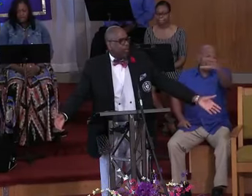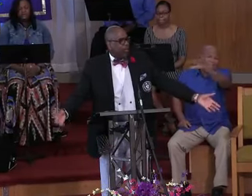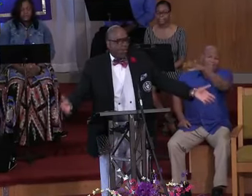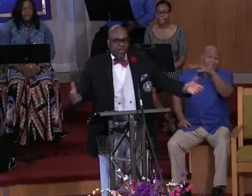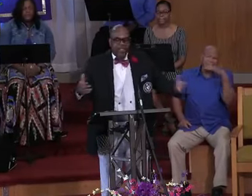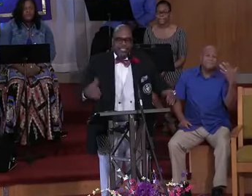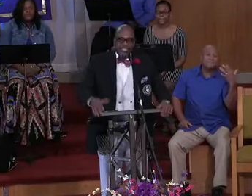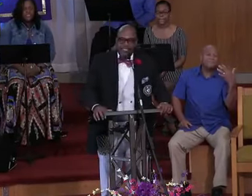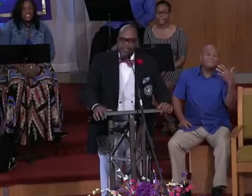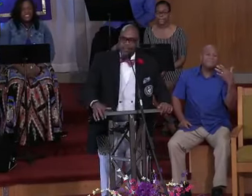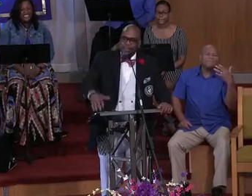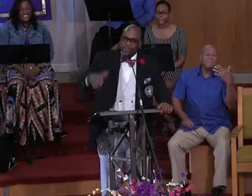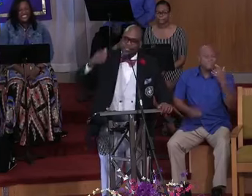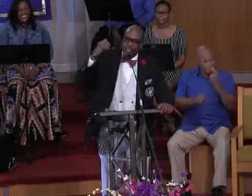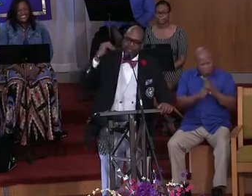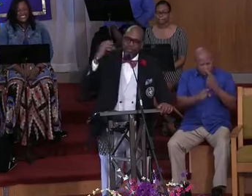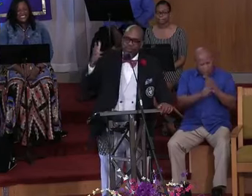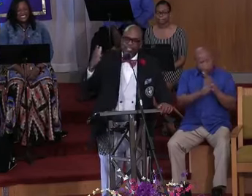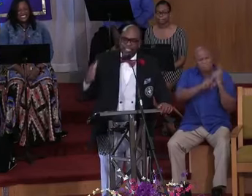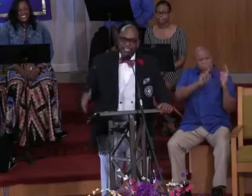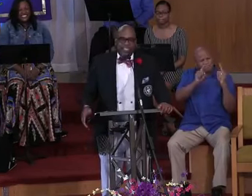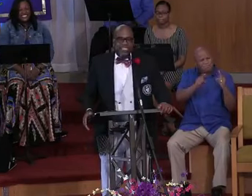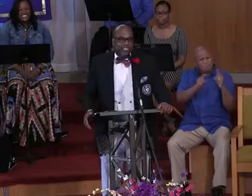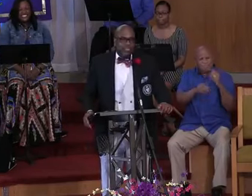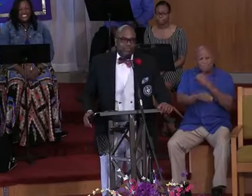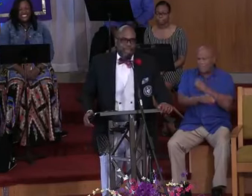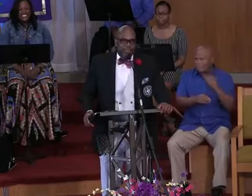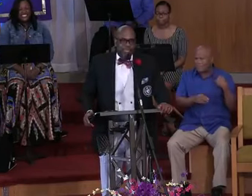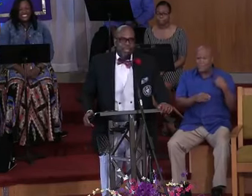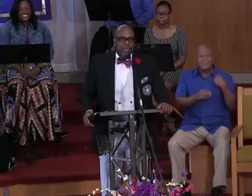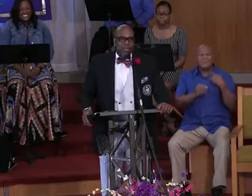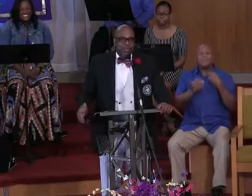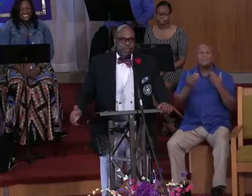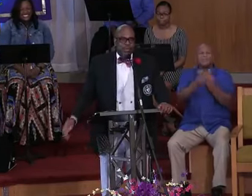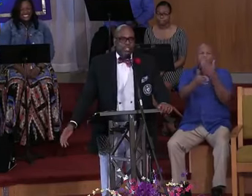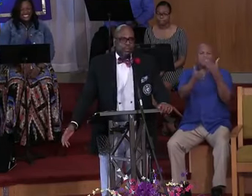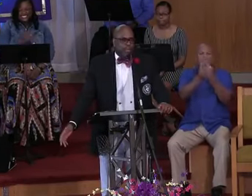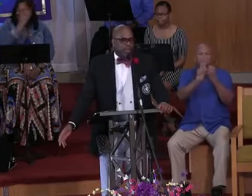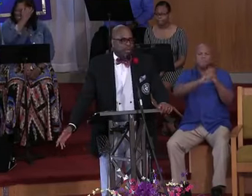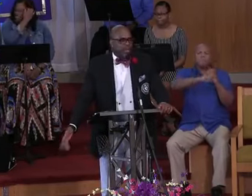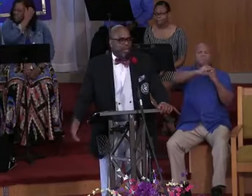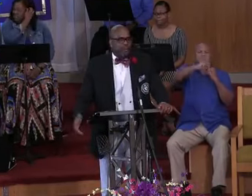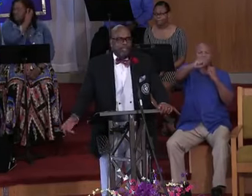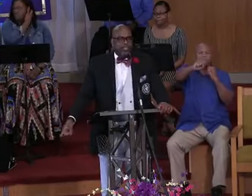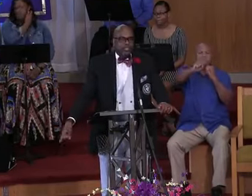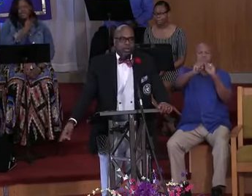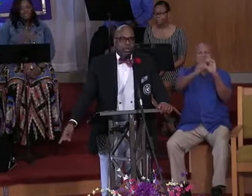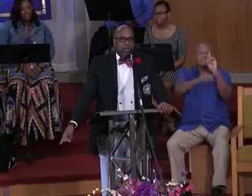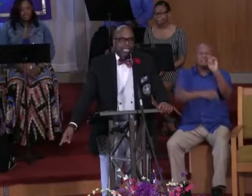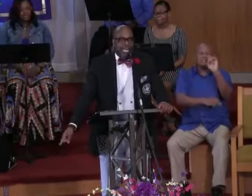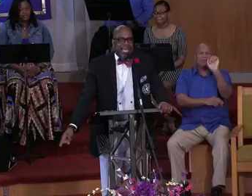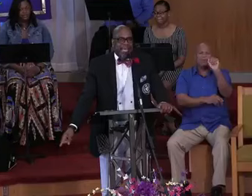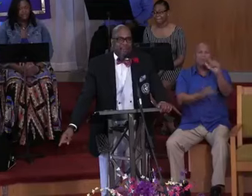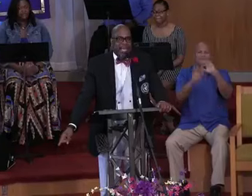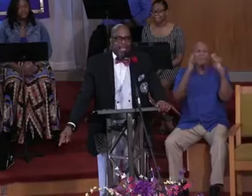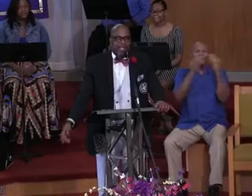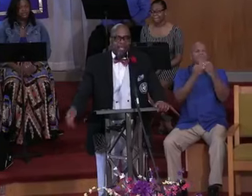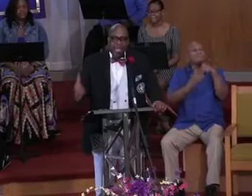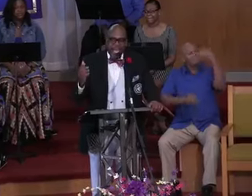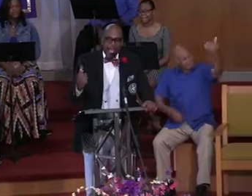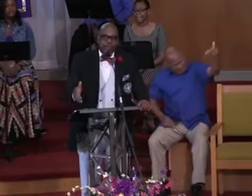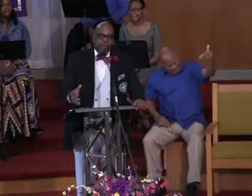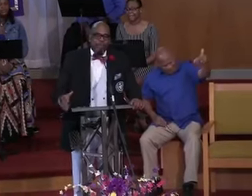our regular attendees, our members, and our new extended digital family, we greet you with a hearty God bless you, a holy